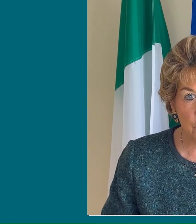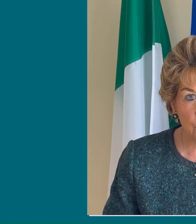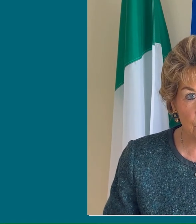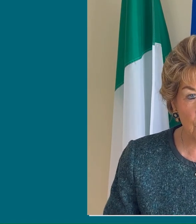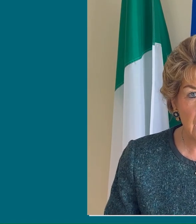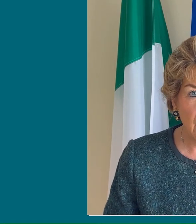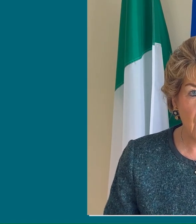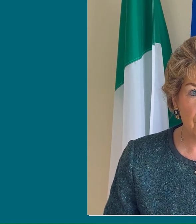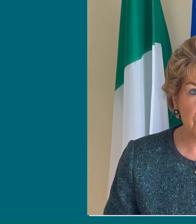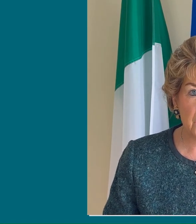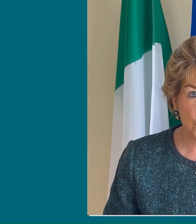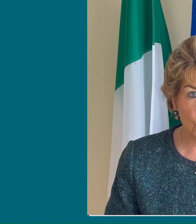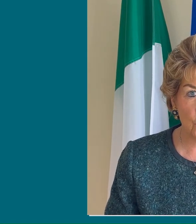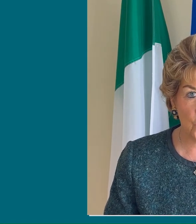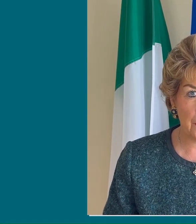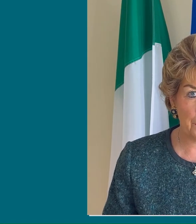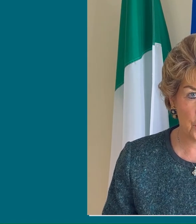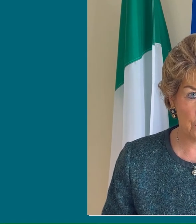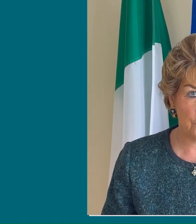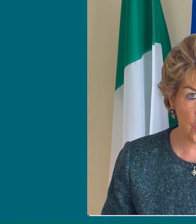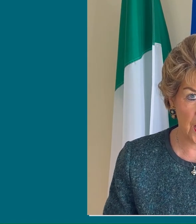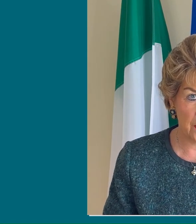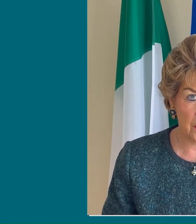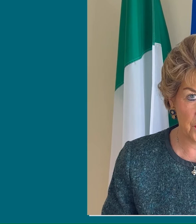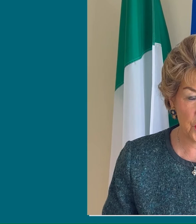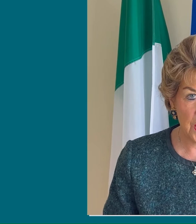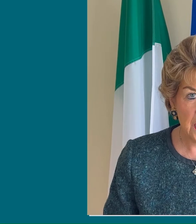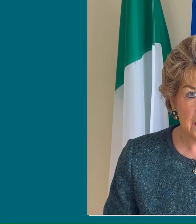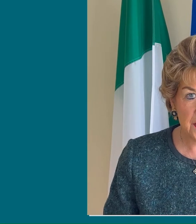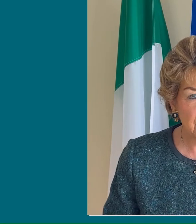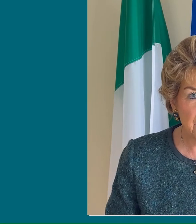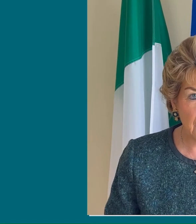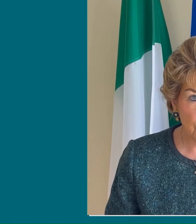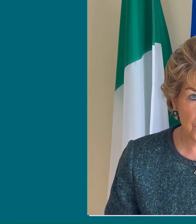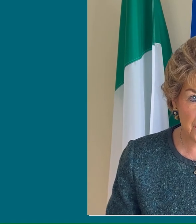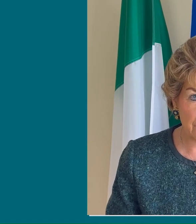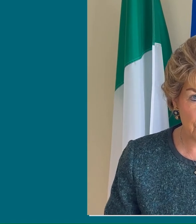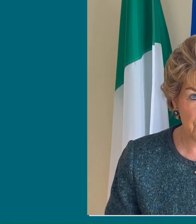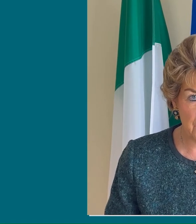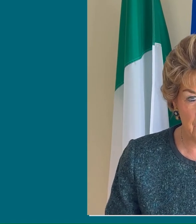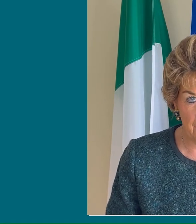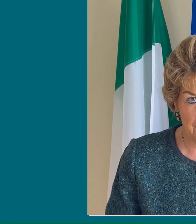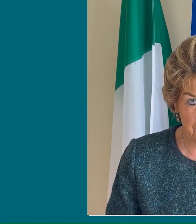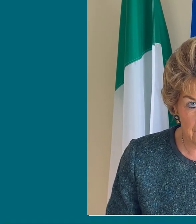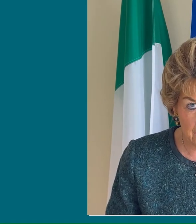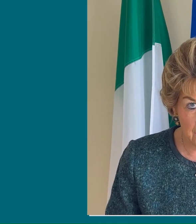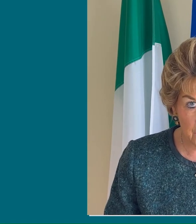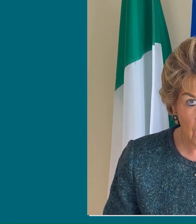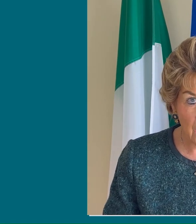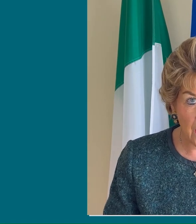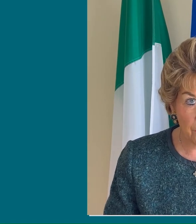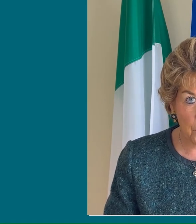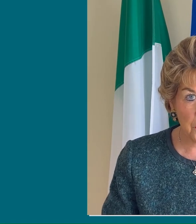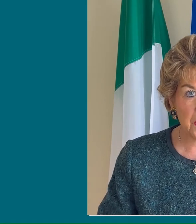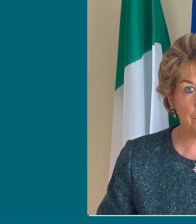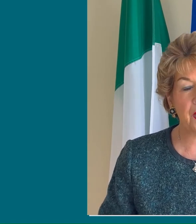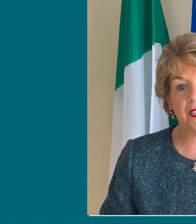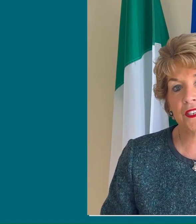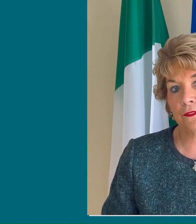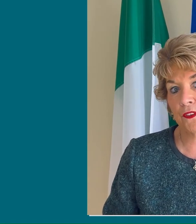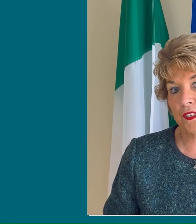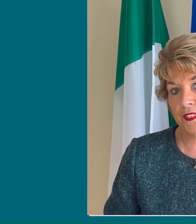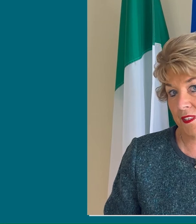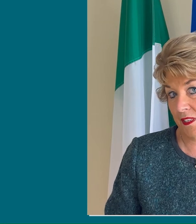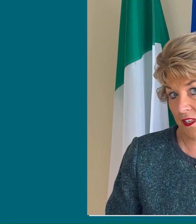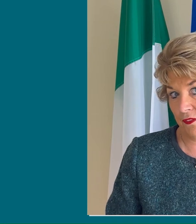he knew of an extraordinary ambition for Ireland, setting it out as an everyday task. He said, "Everyone can make